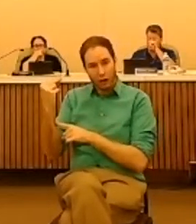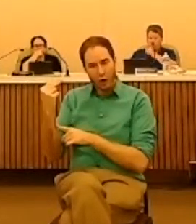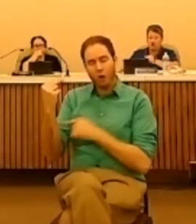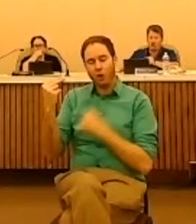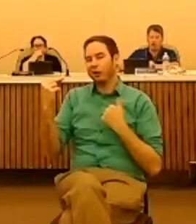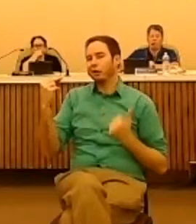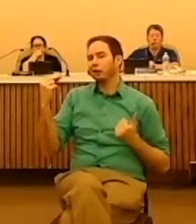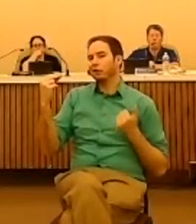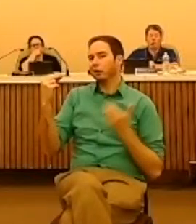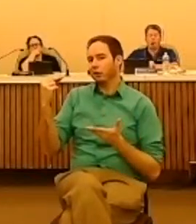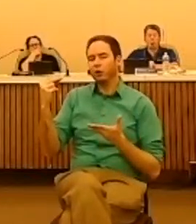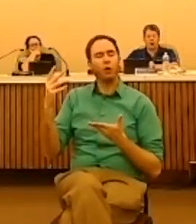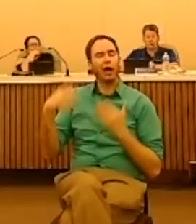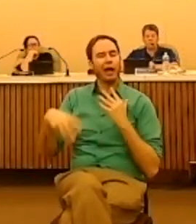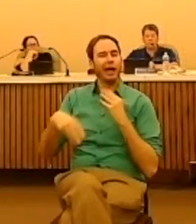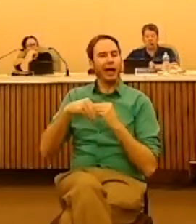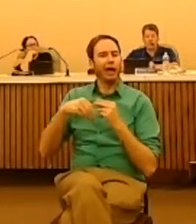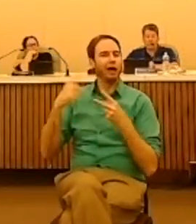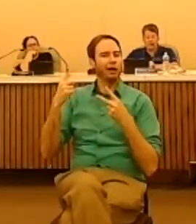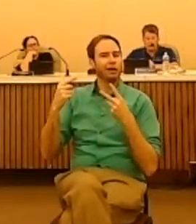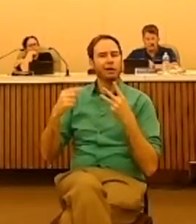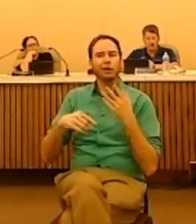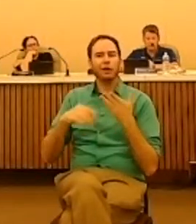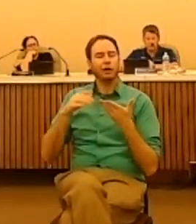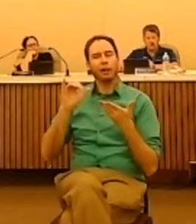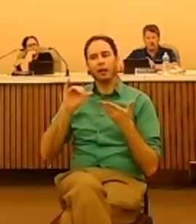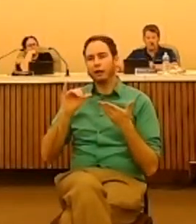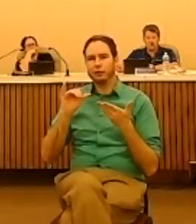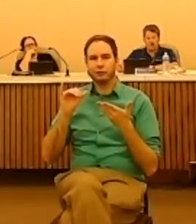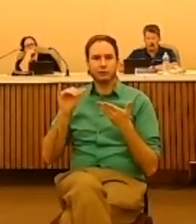idea that we say, well, what about a light that,